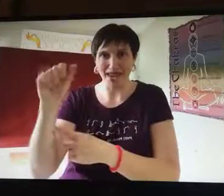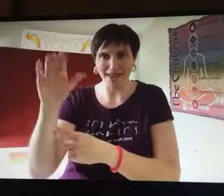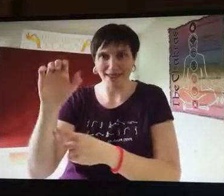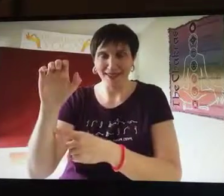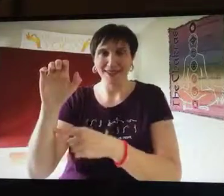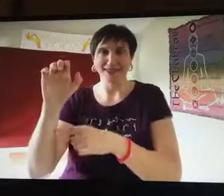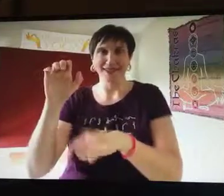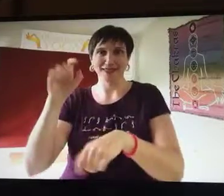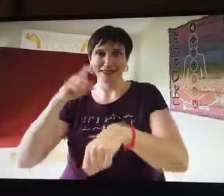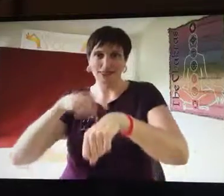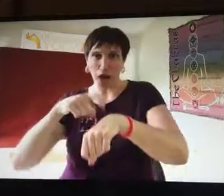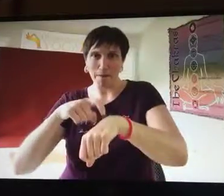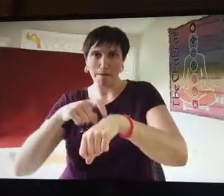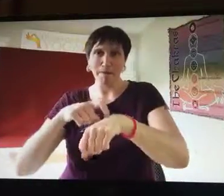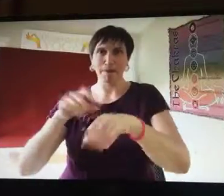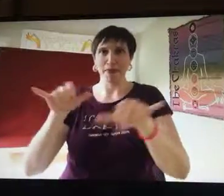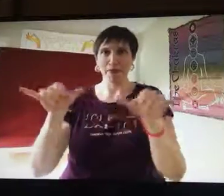And again, space, time.